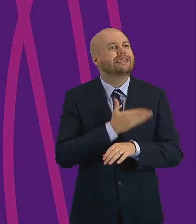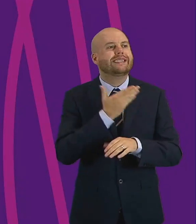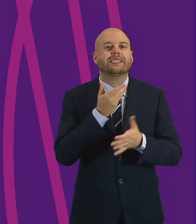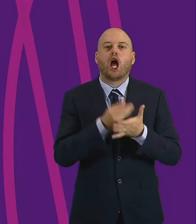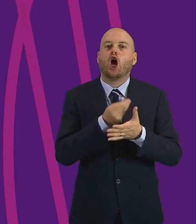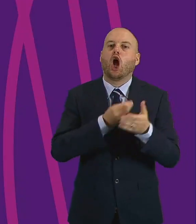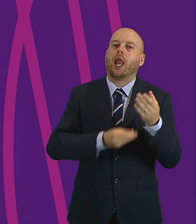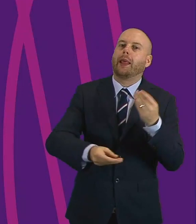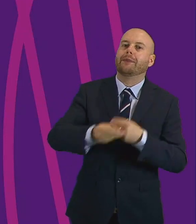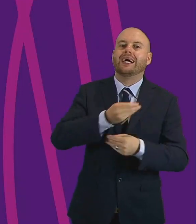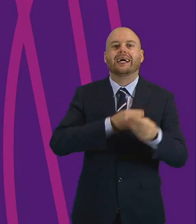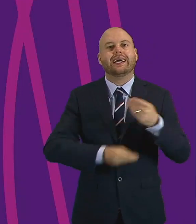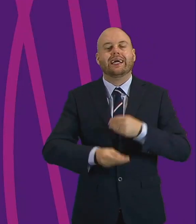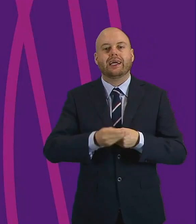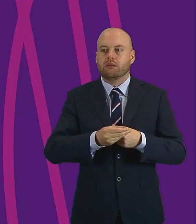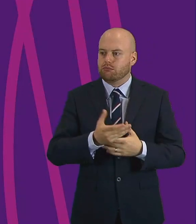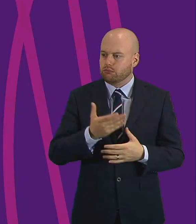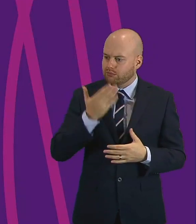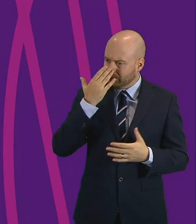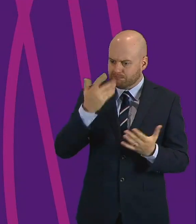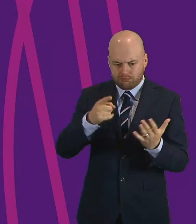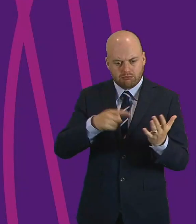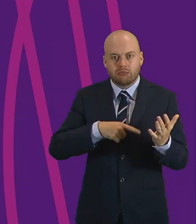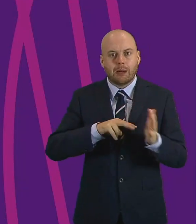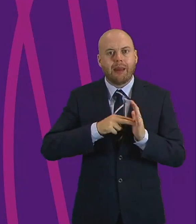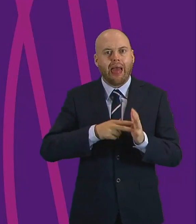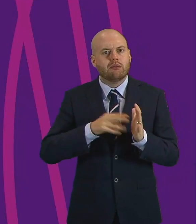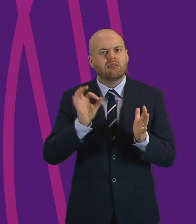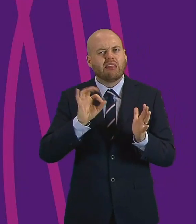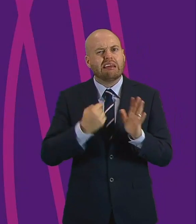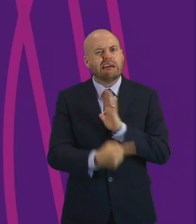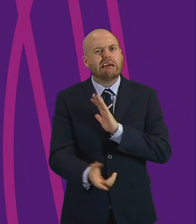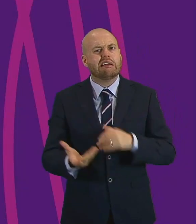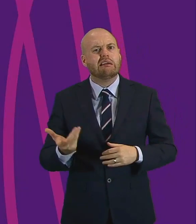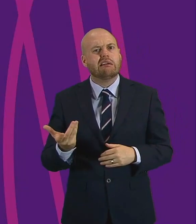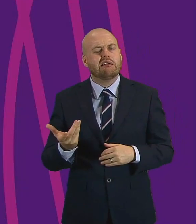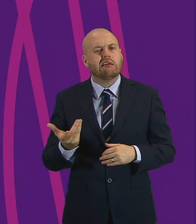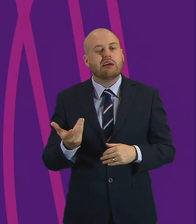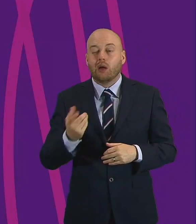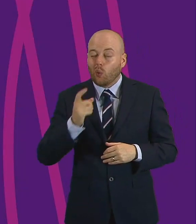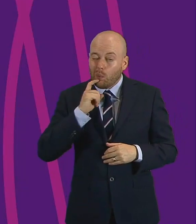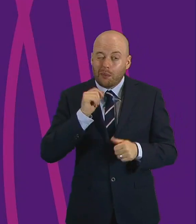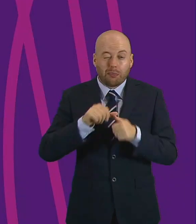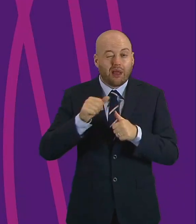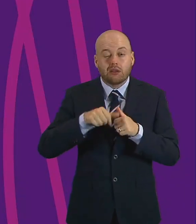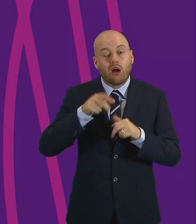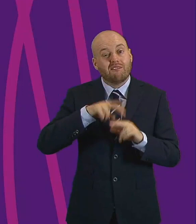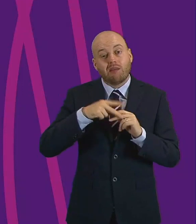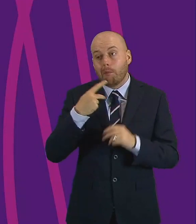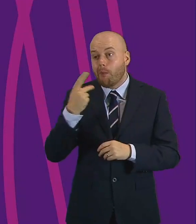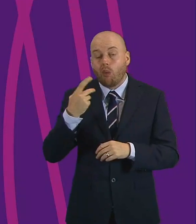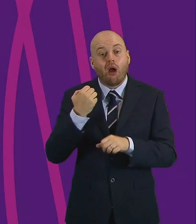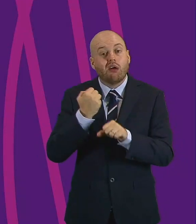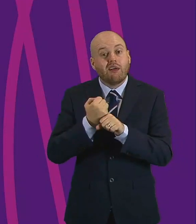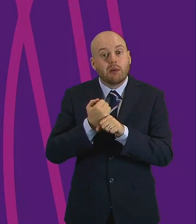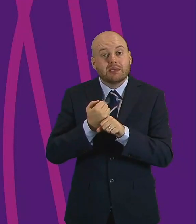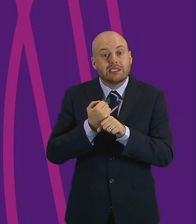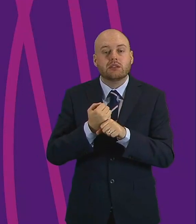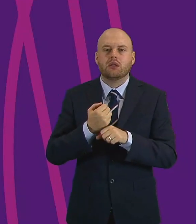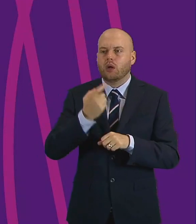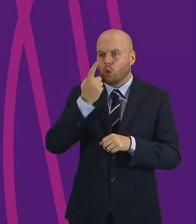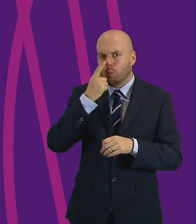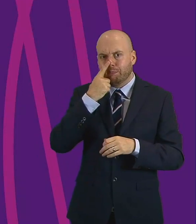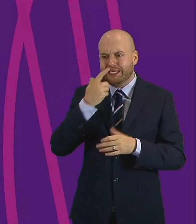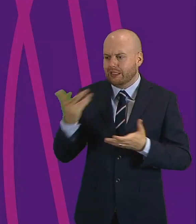that integrated plan across all levels of government. It would be much easier for both governments to have a discussion about concrete